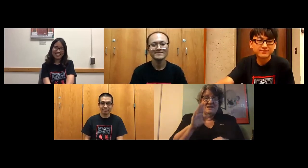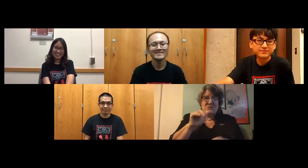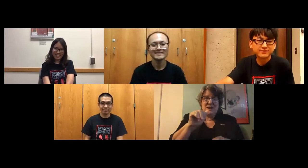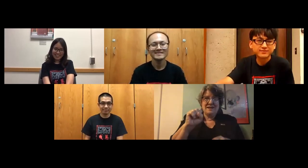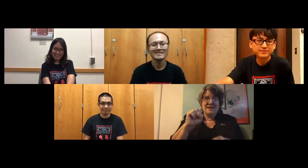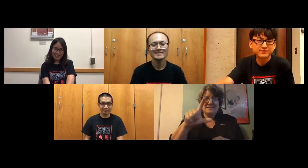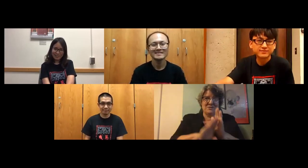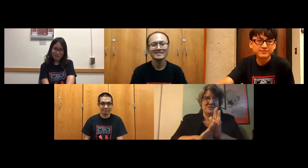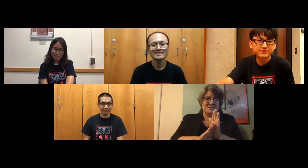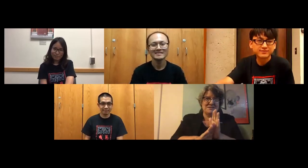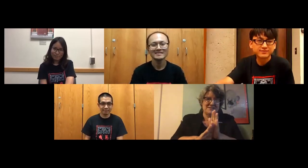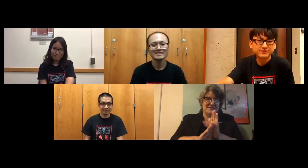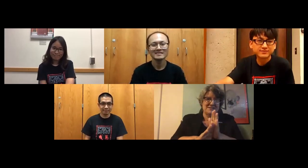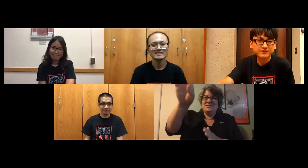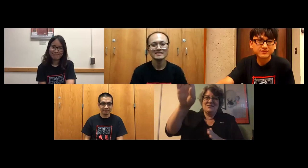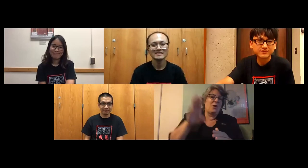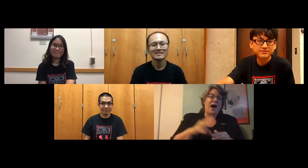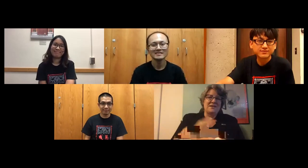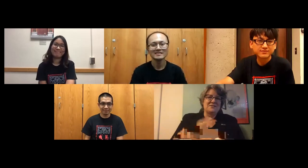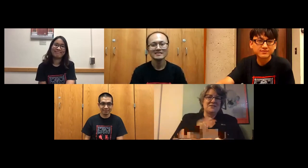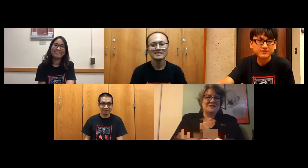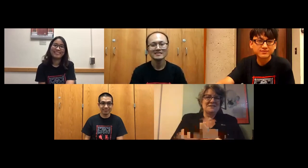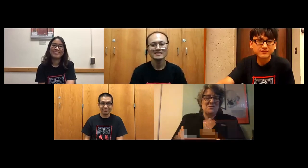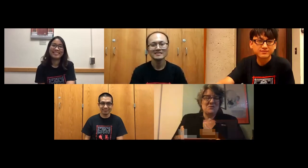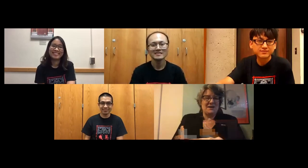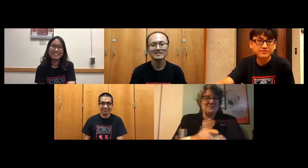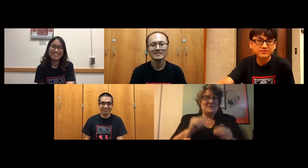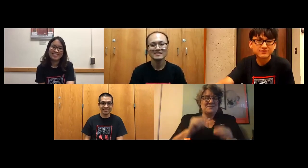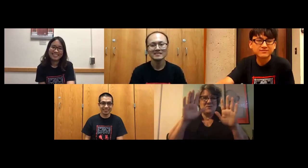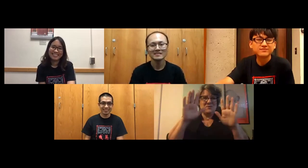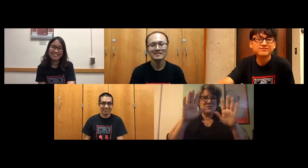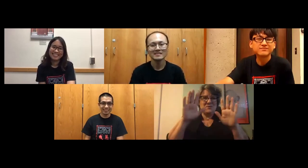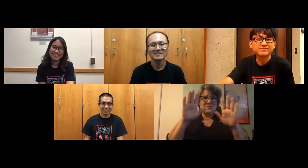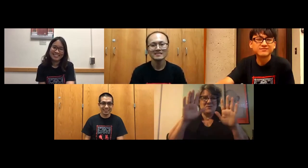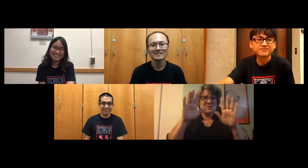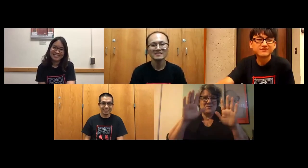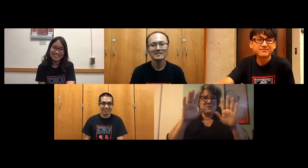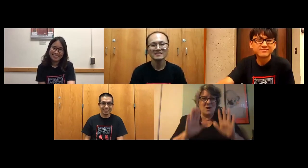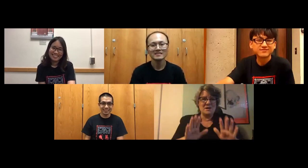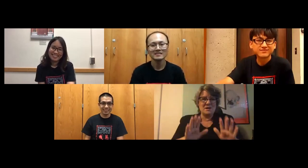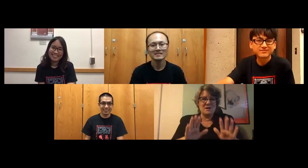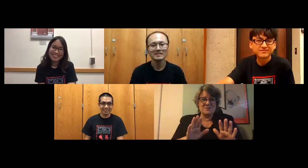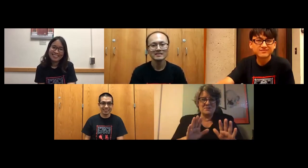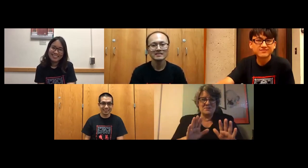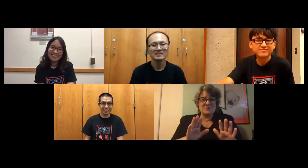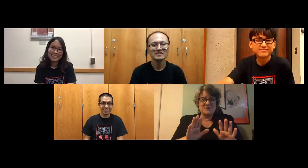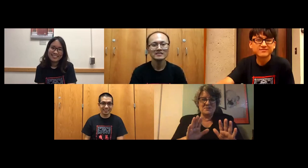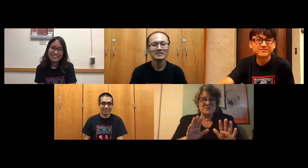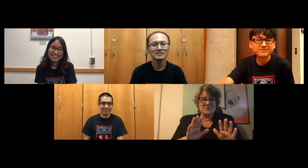your ASL just thrive. So it's been wonderful. I know we have lots